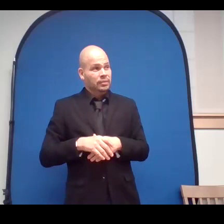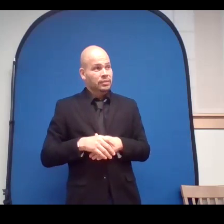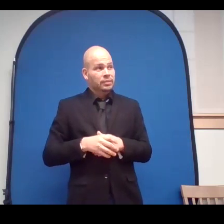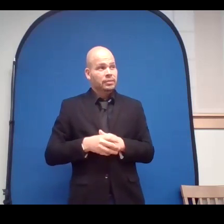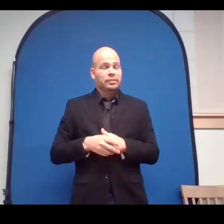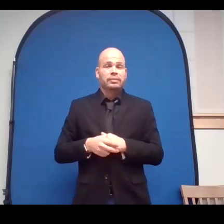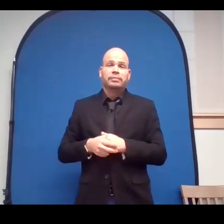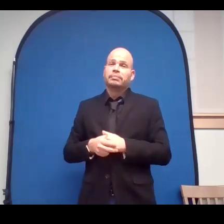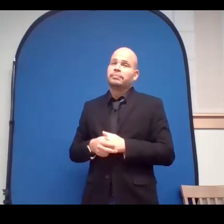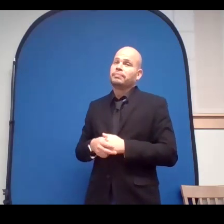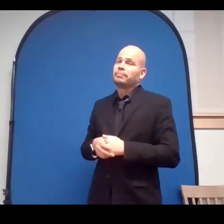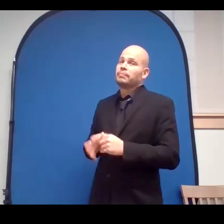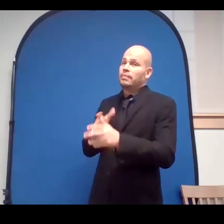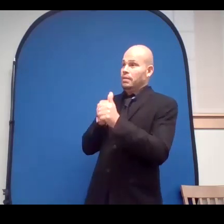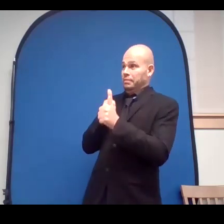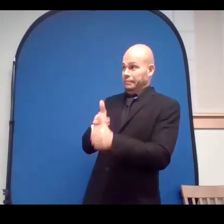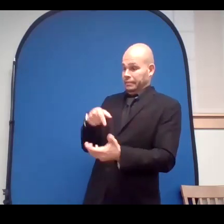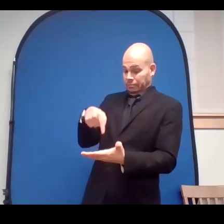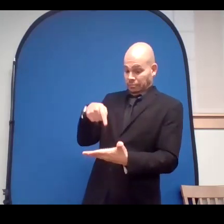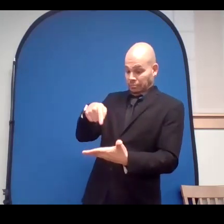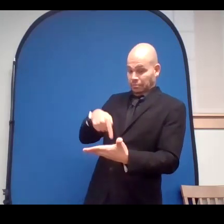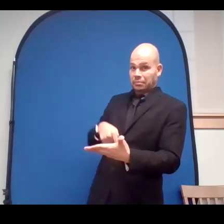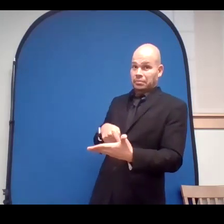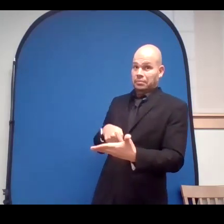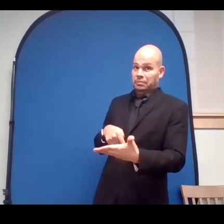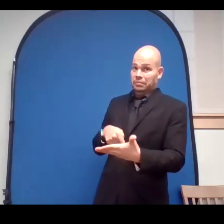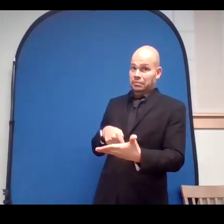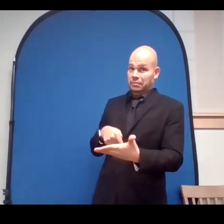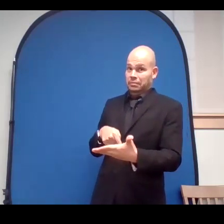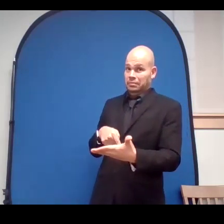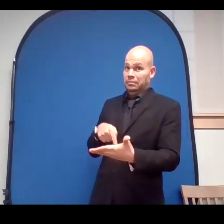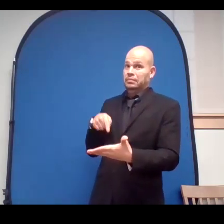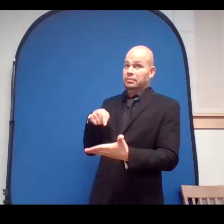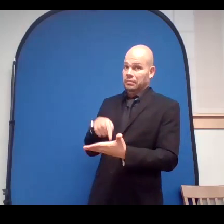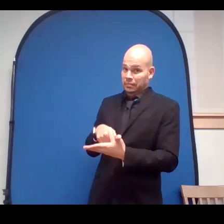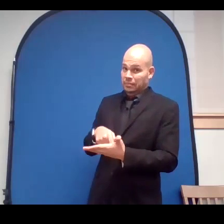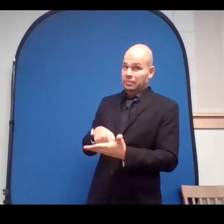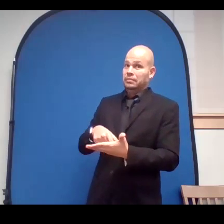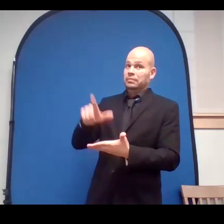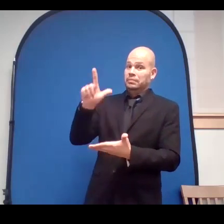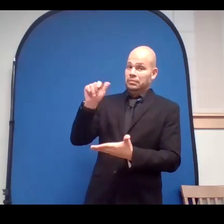According to this email that we are reading through, he posed a low risk to himself or others.